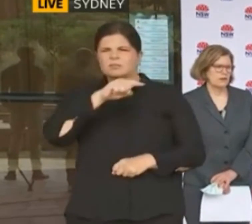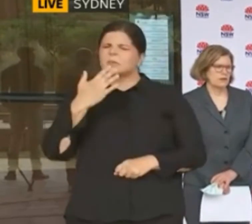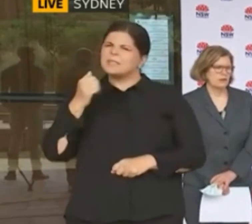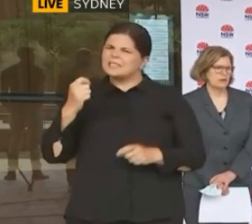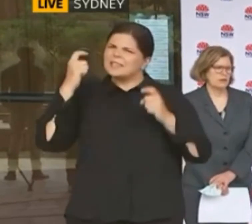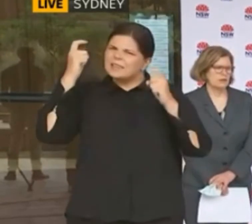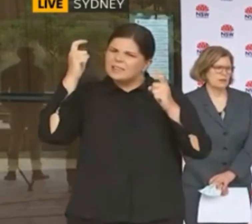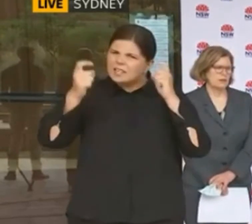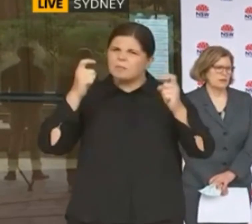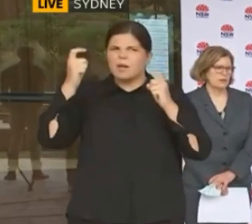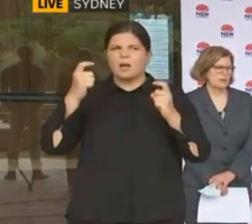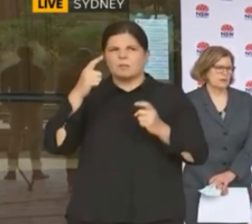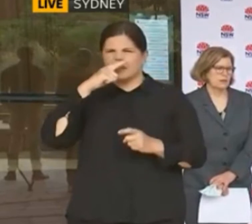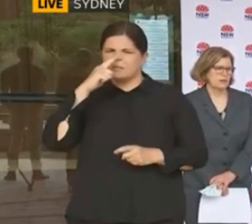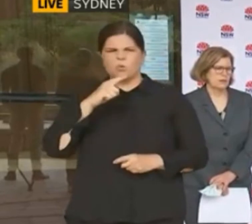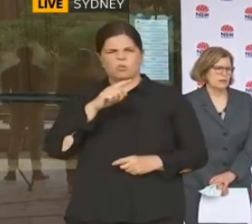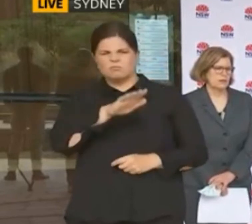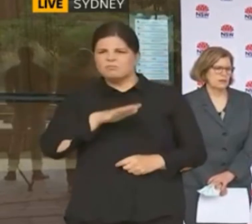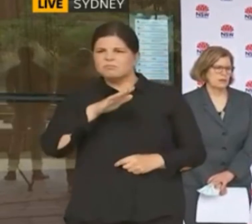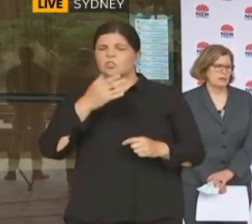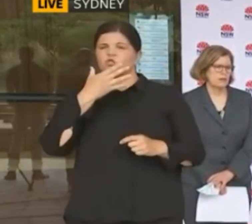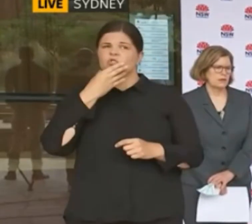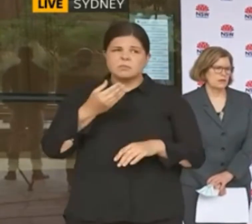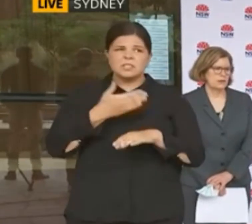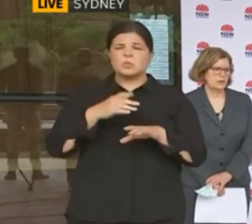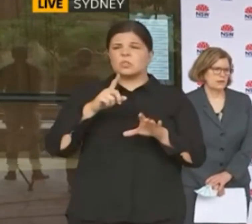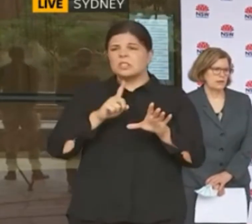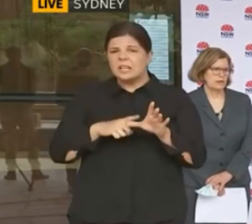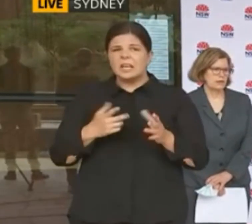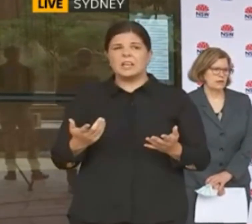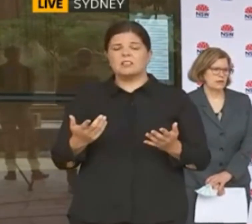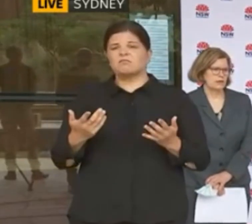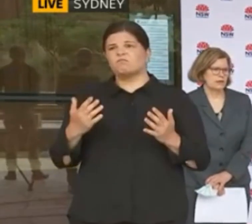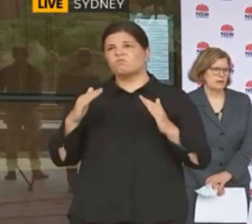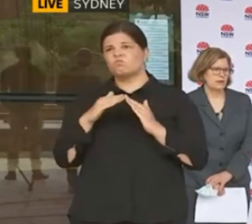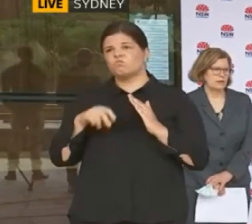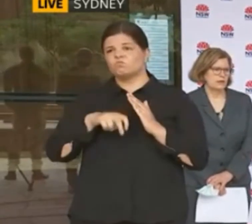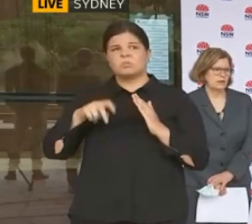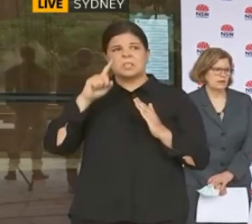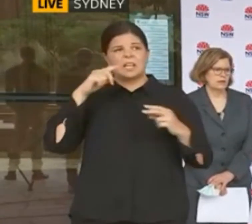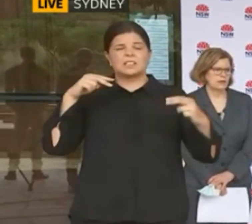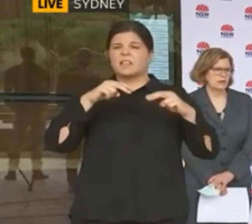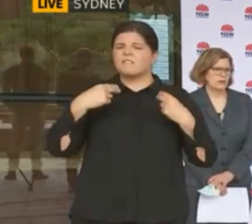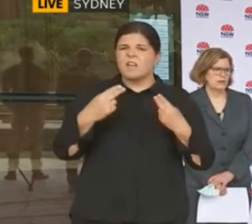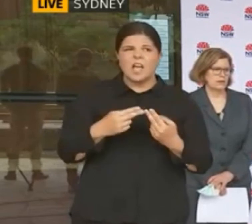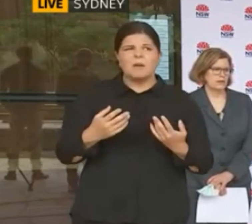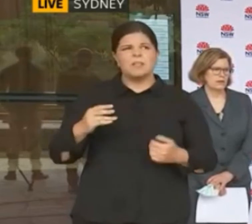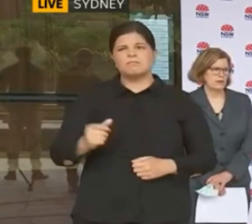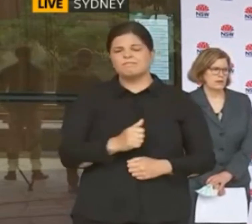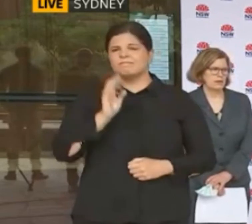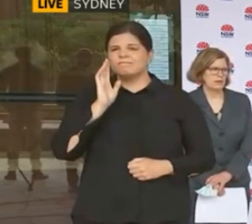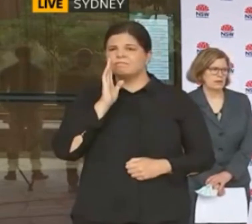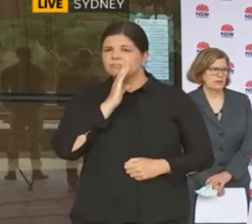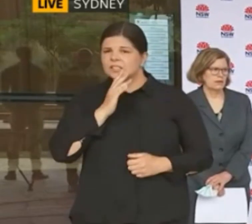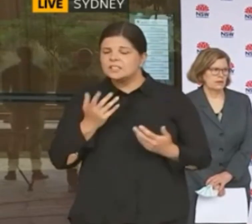have already suffered enough regarding Christmas and New Year's in terms of not being able to be reunited with families, and the feedback we're getting from